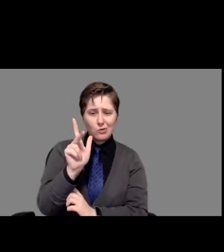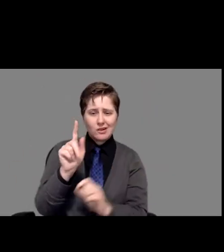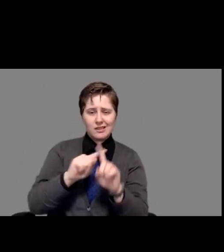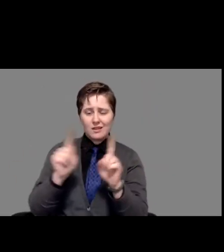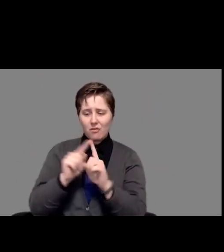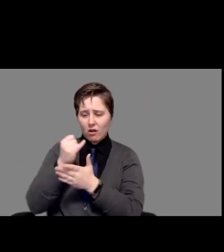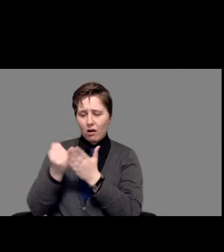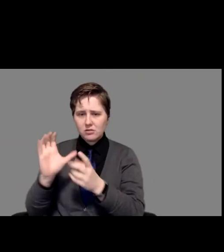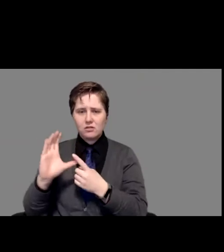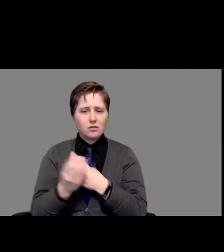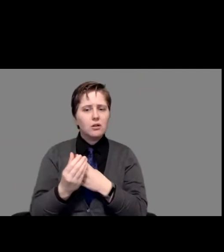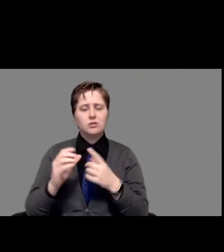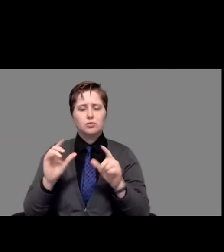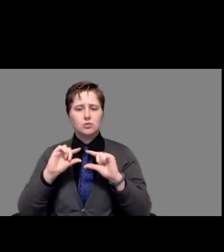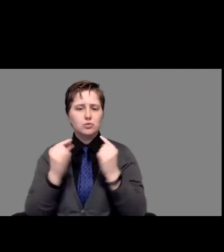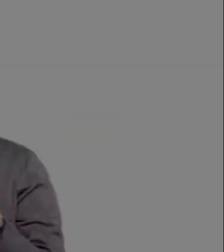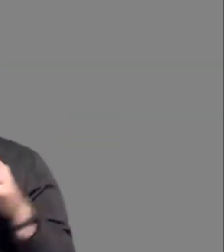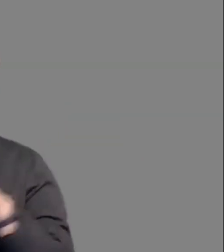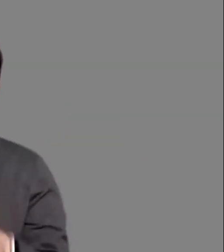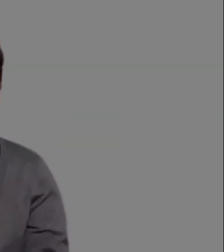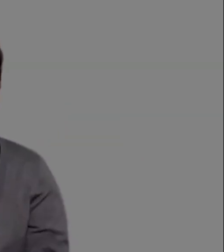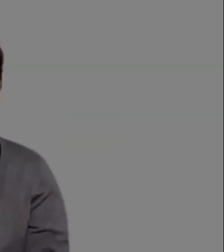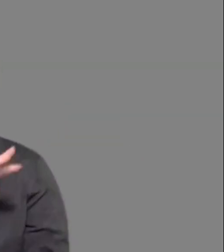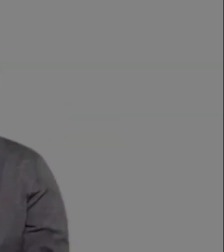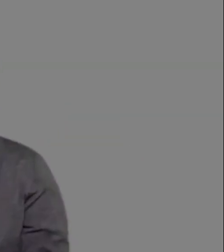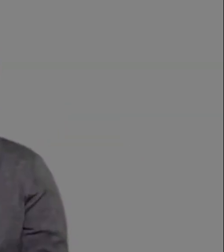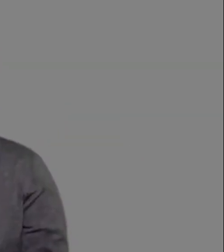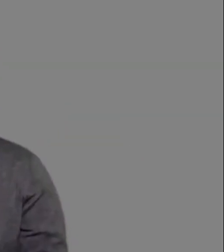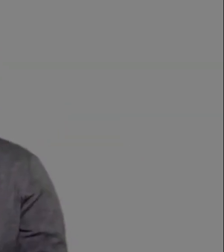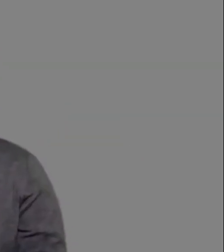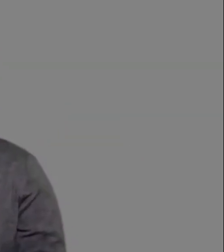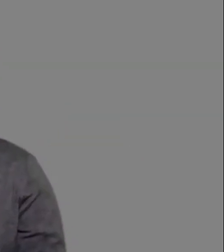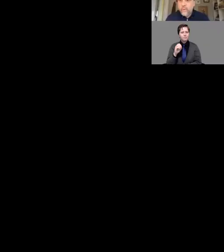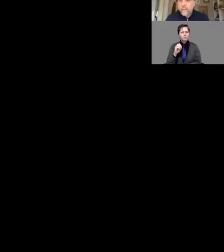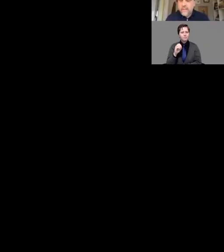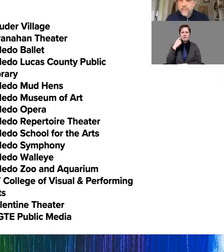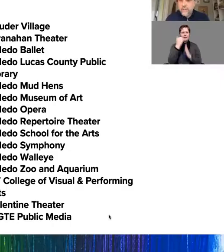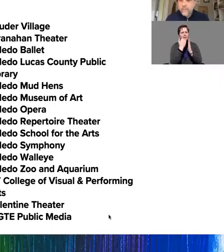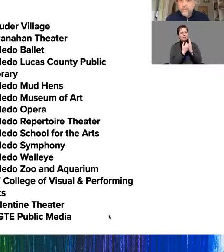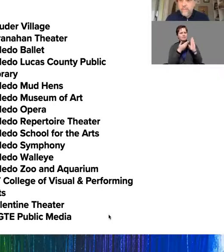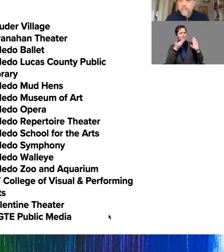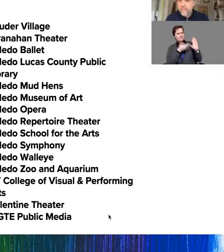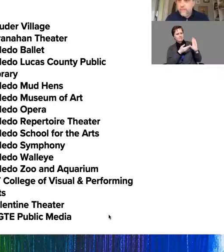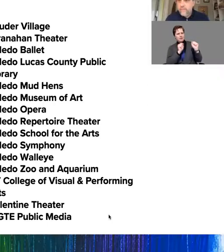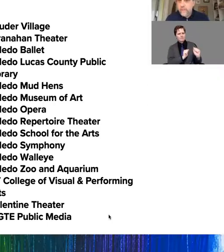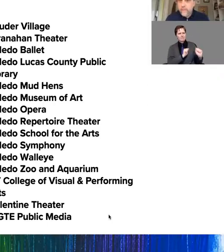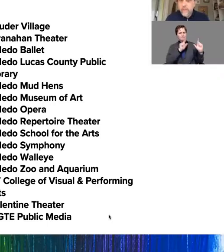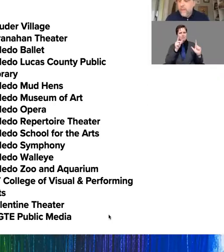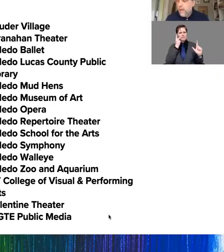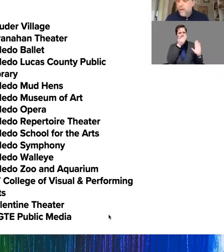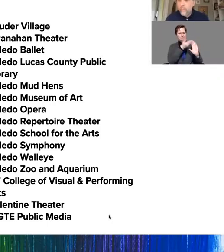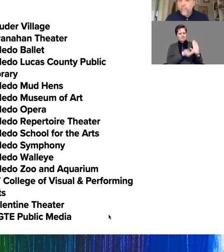culture organizations throughout Northwest Ohio. And I believe a list of those organizations will be popping up for you to